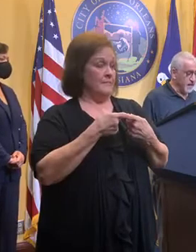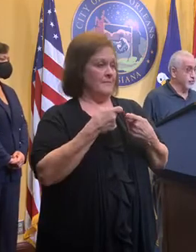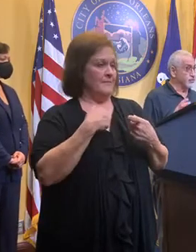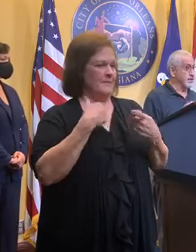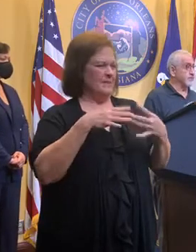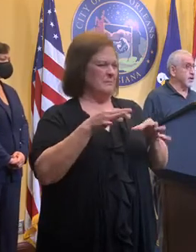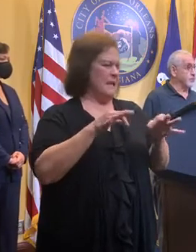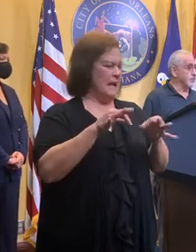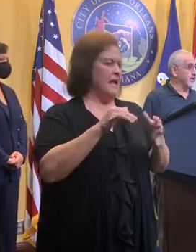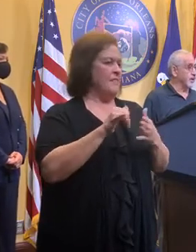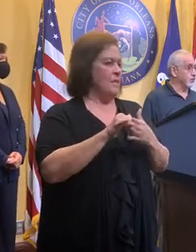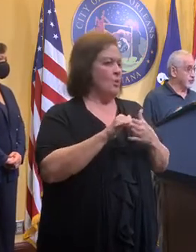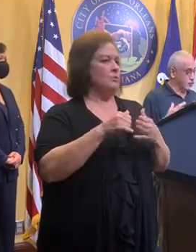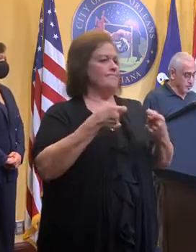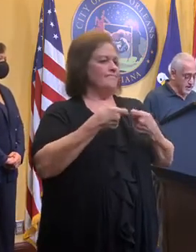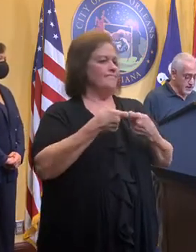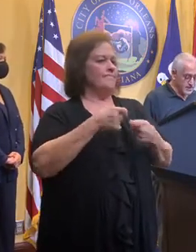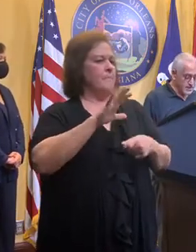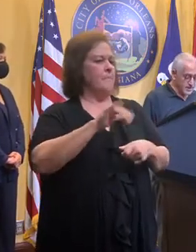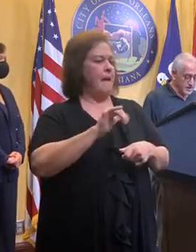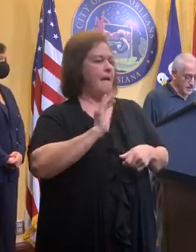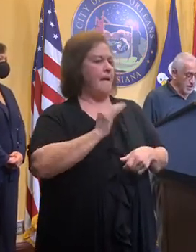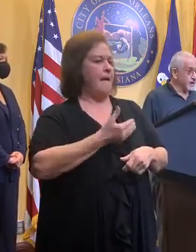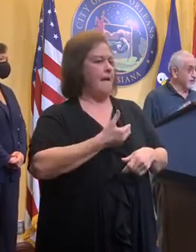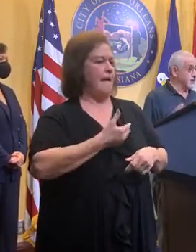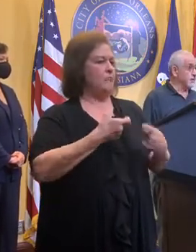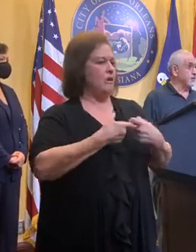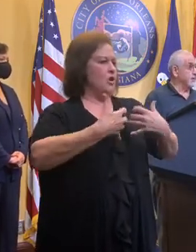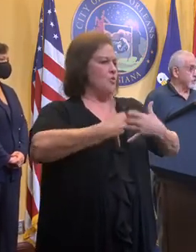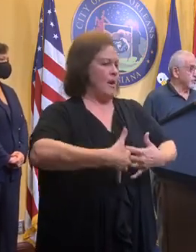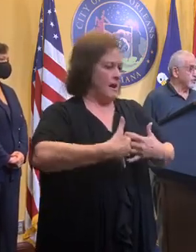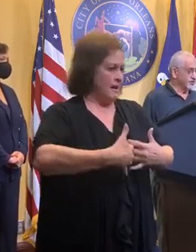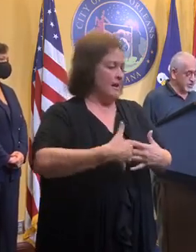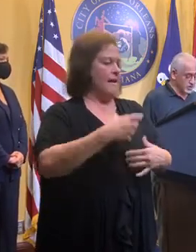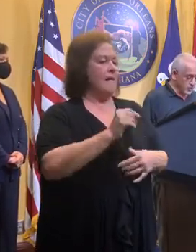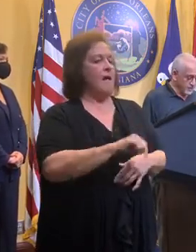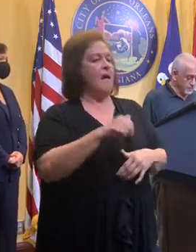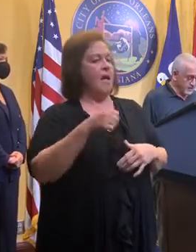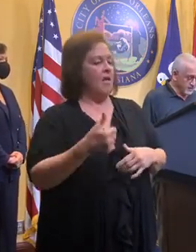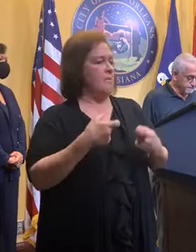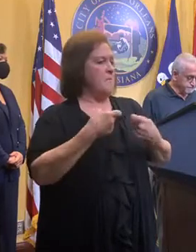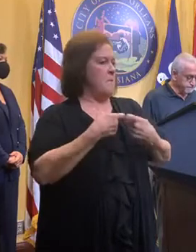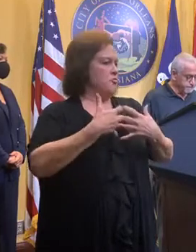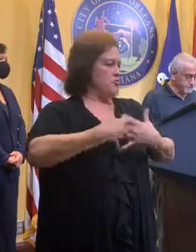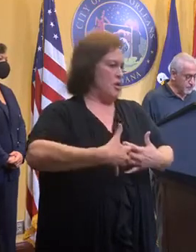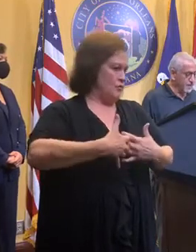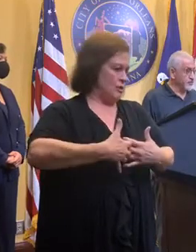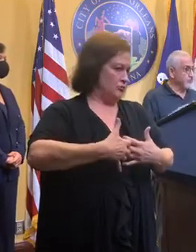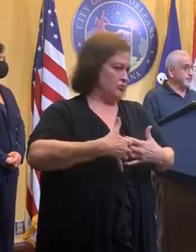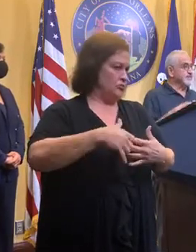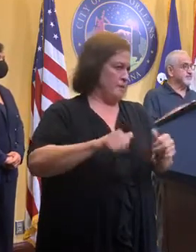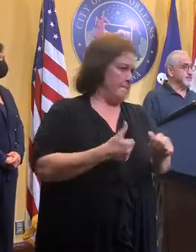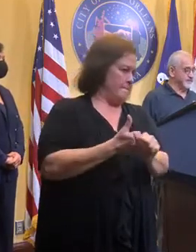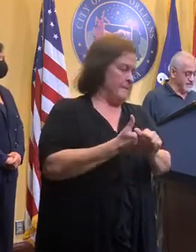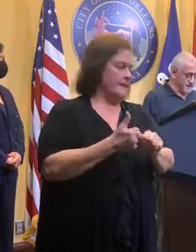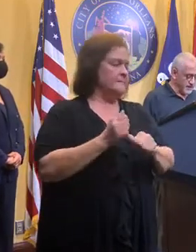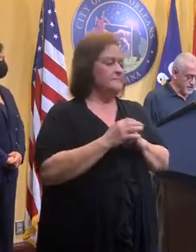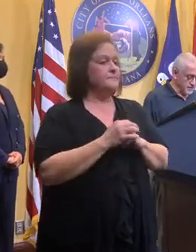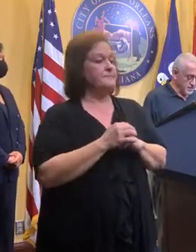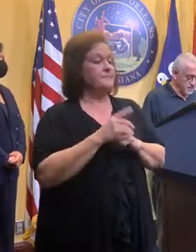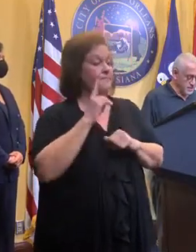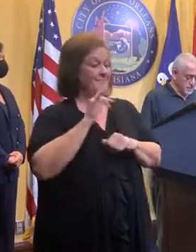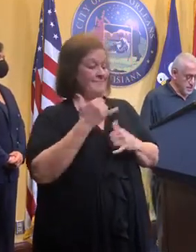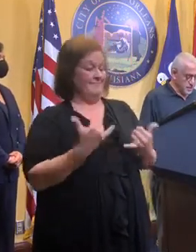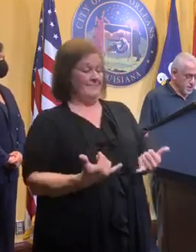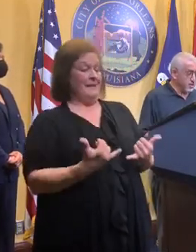repeatedly, and those are powered by our turbines and other power generation equipment. For this specific